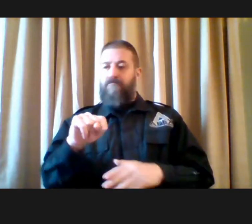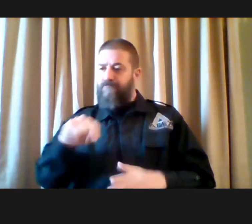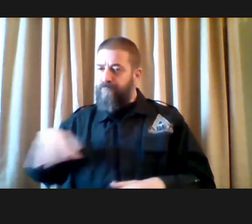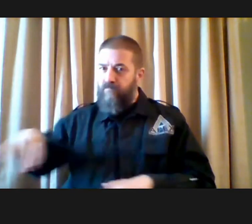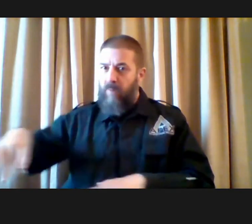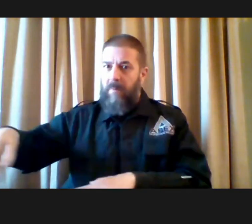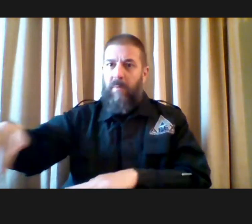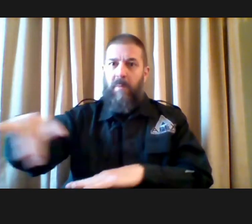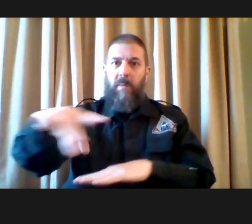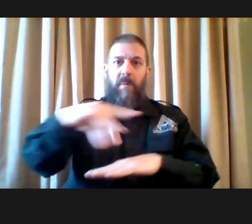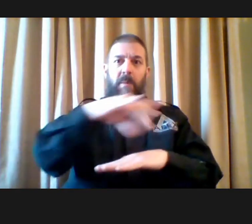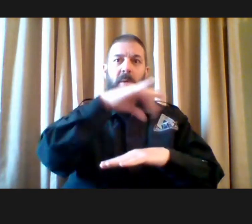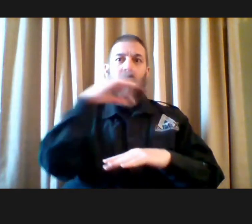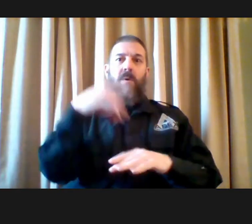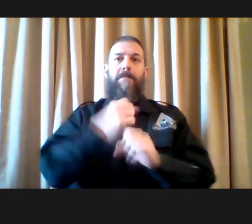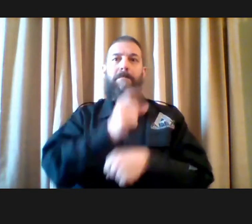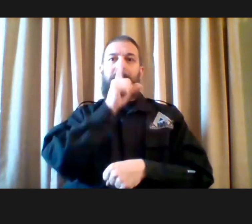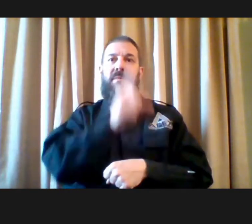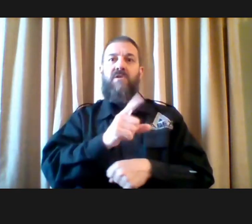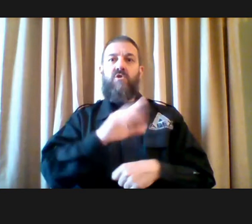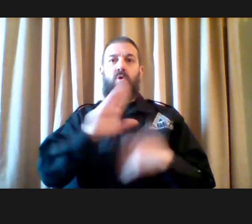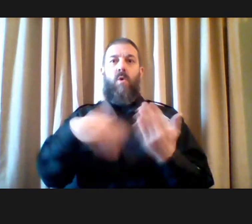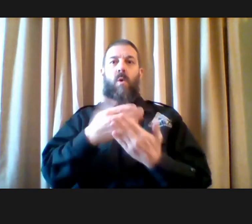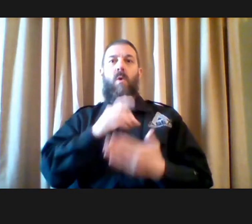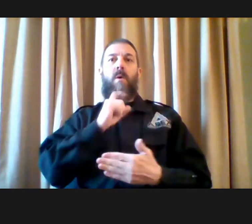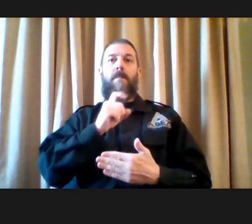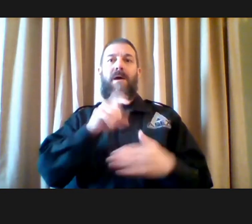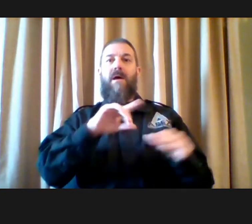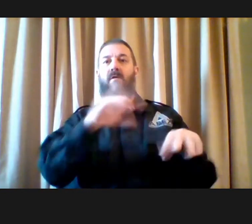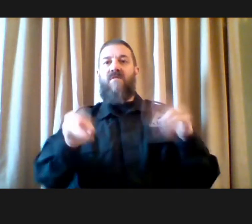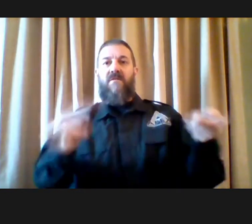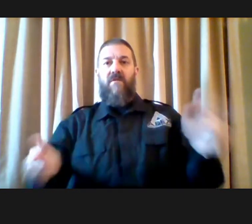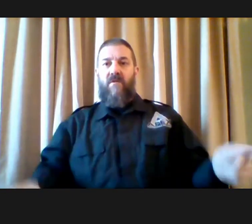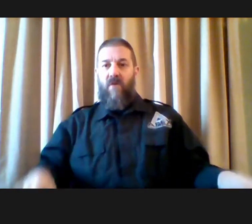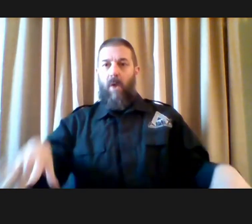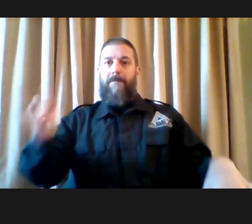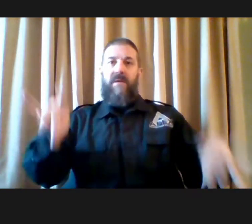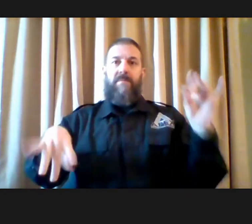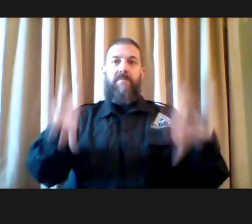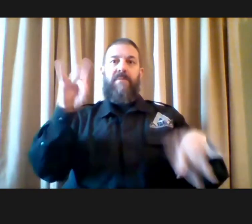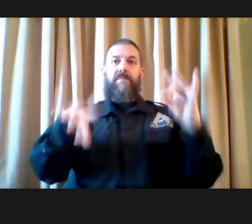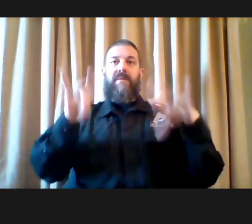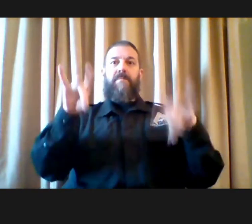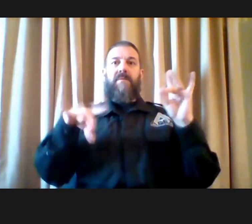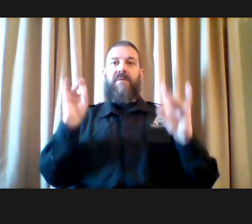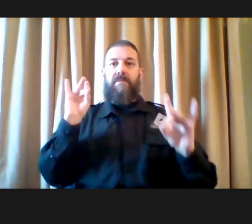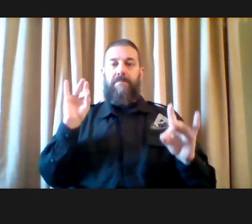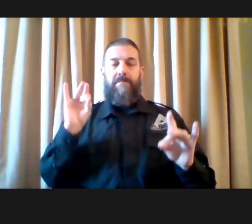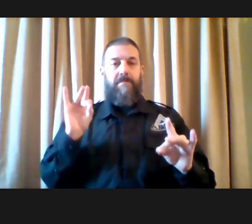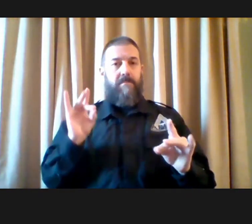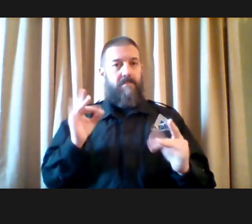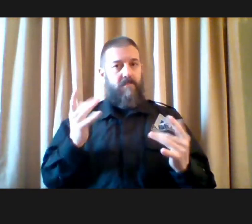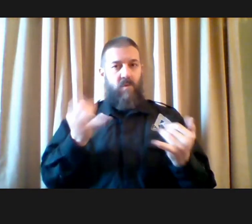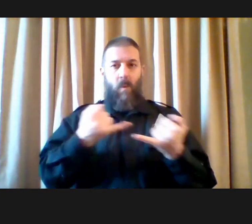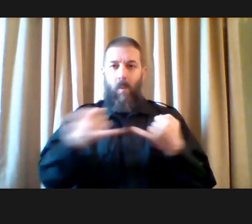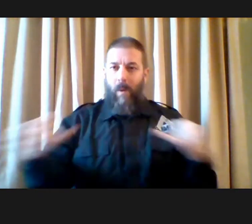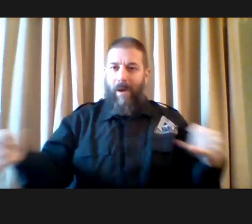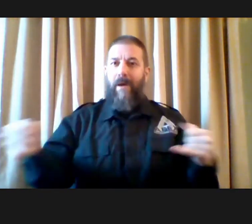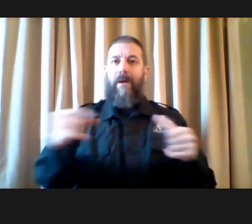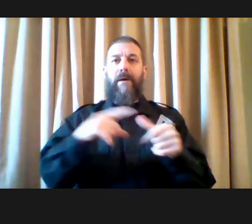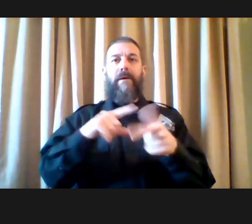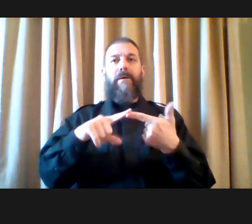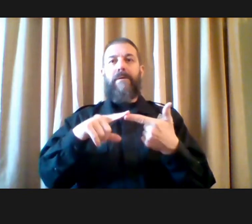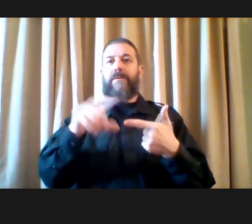old house. So kind of kept that in mind, and that, wire and staples and zip ties